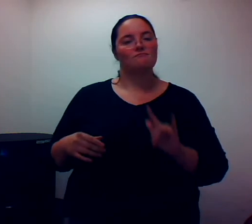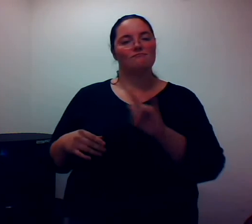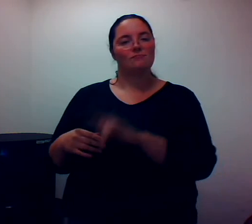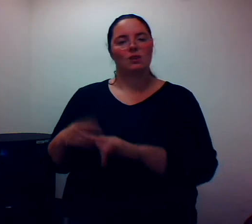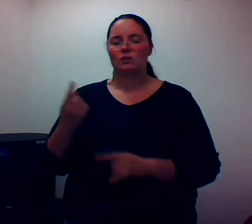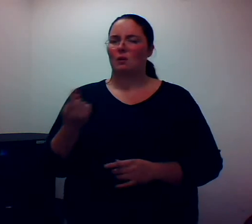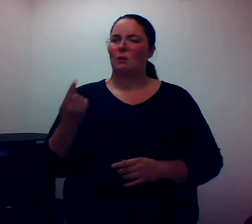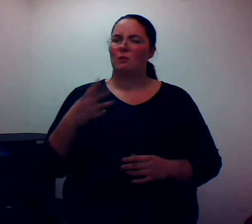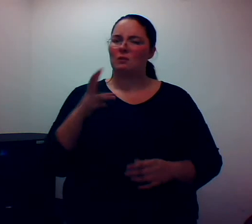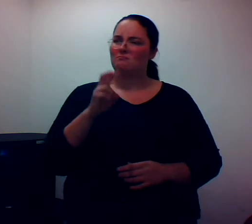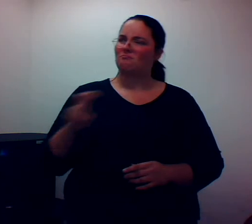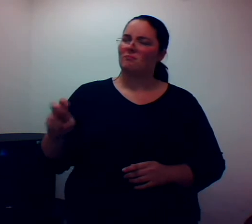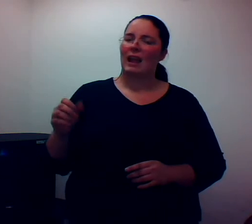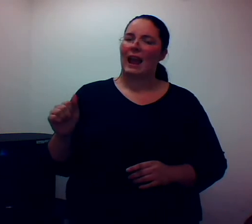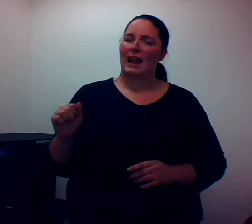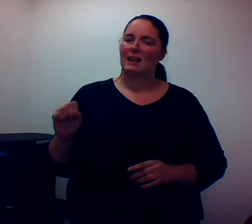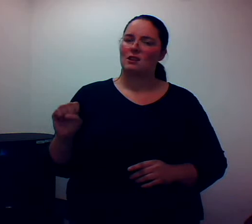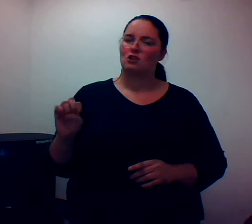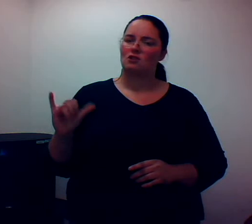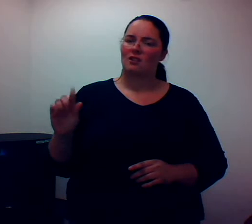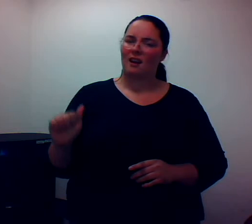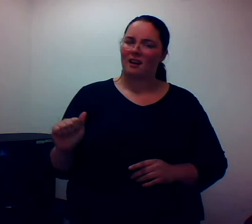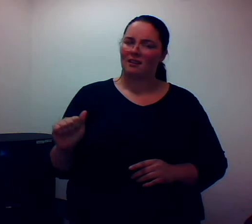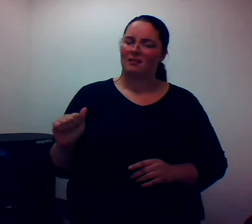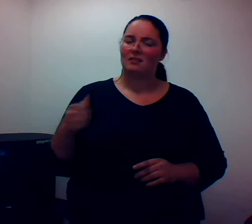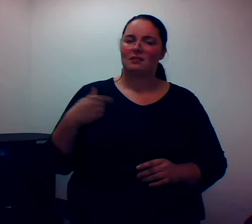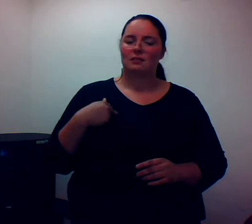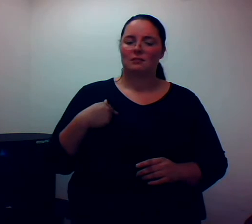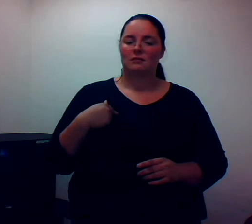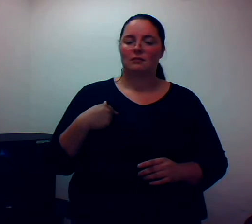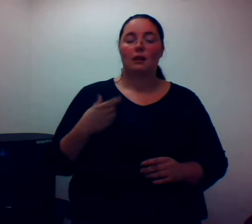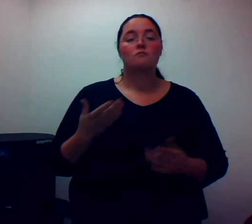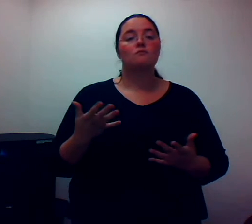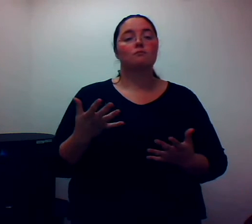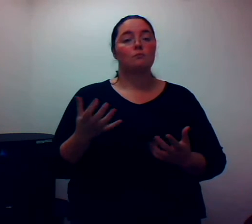to go this winter again, so I have some reservations, but we'll be brave.